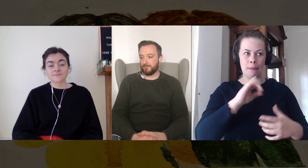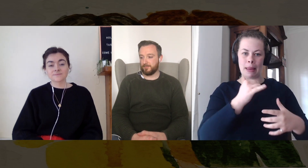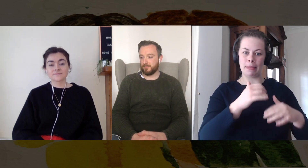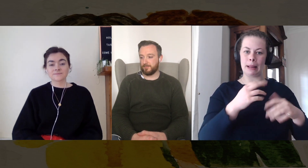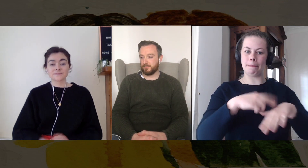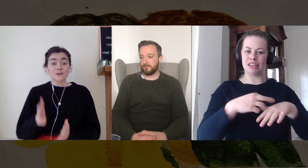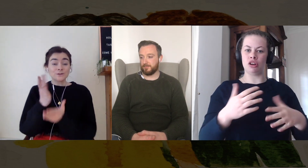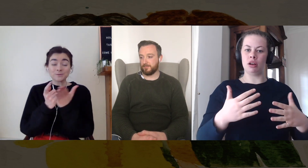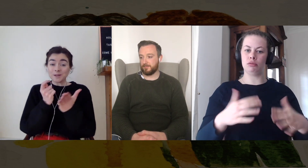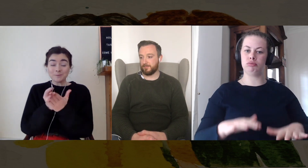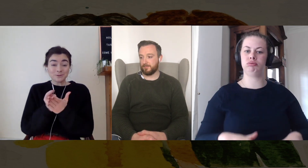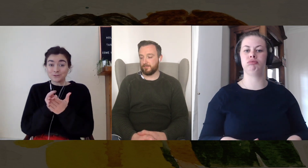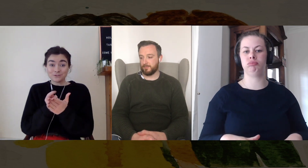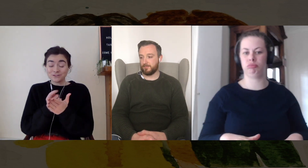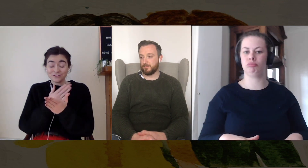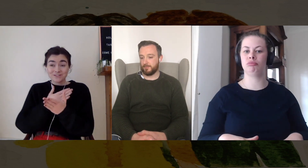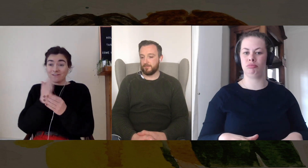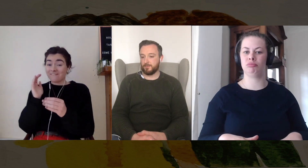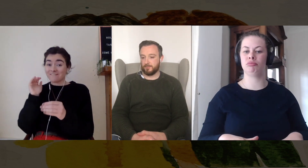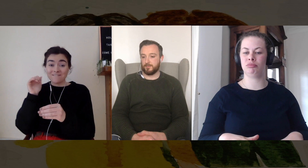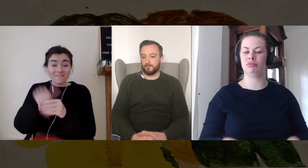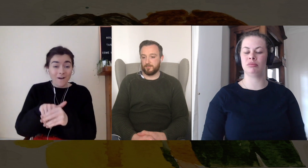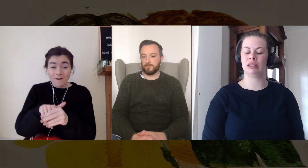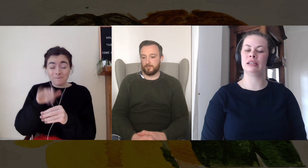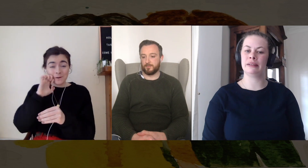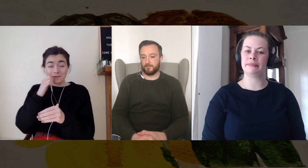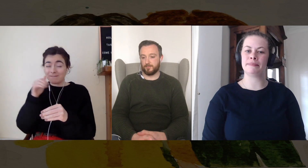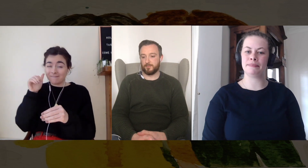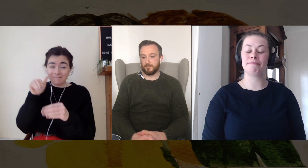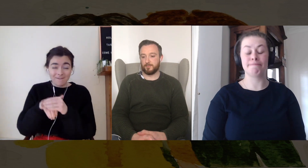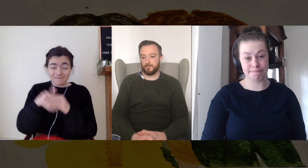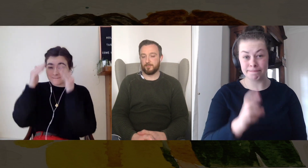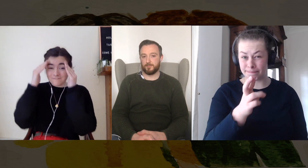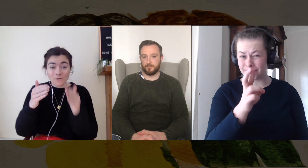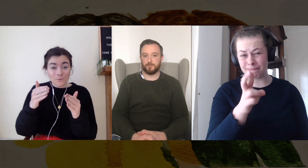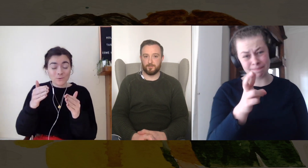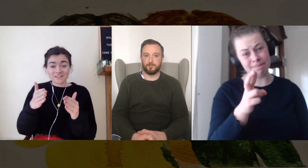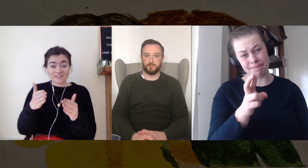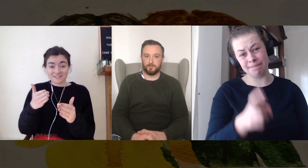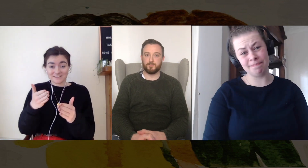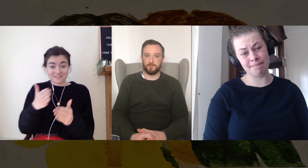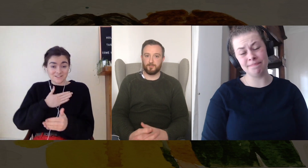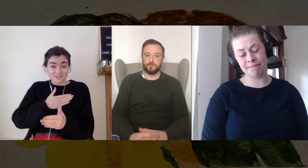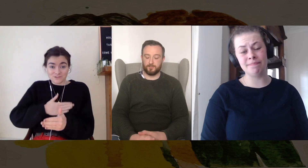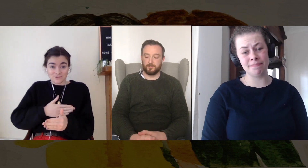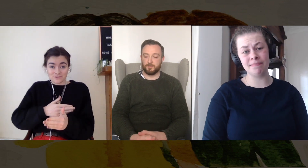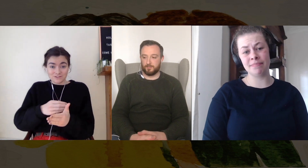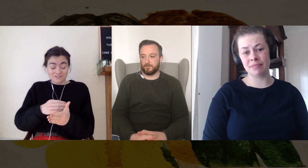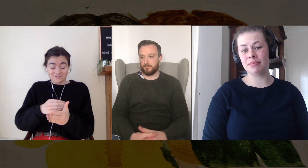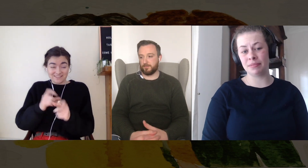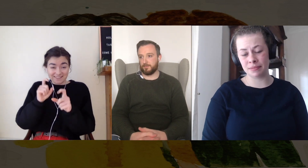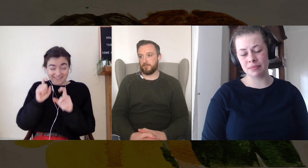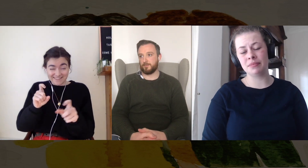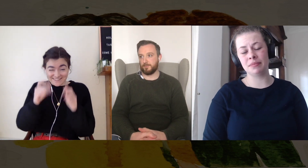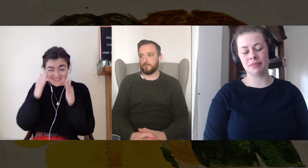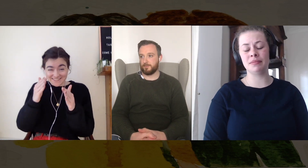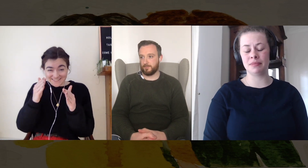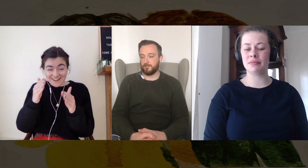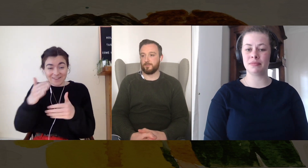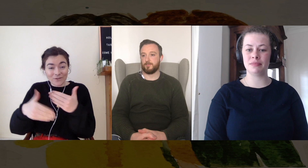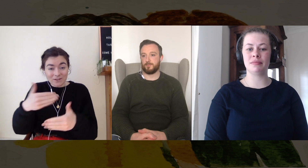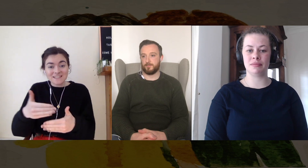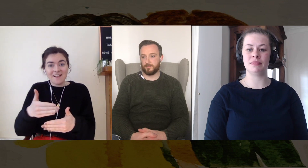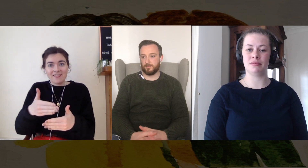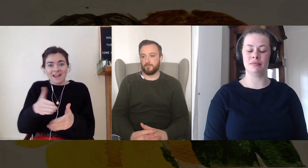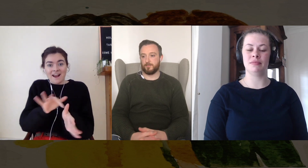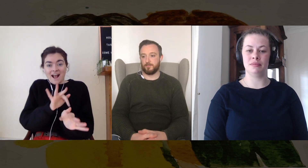to decompress and just not let it infiltrate us in the same way as we probably let it. Yeah. I know I buy into situations sometimes. Sometimes